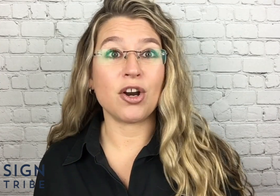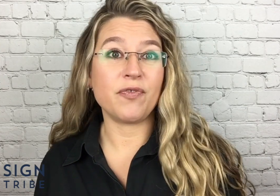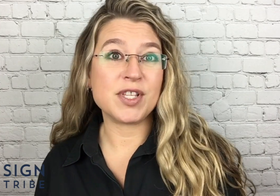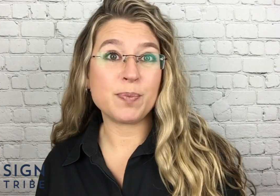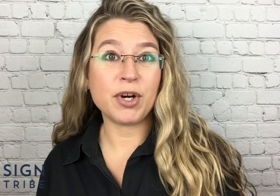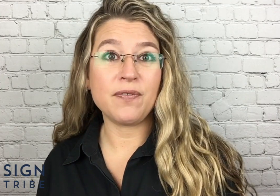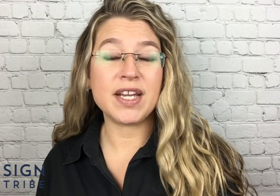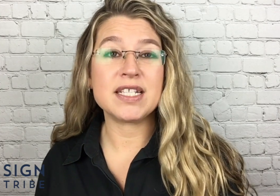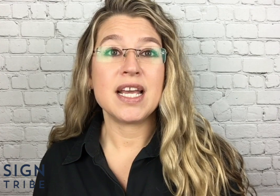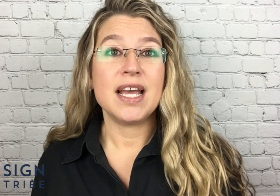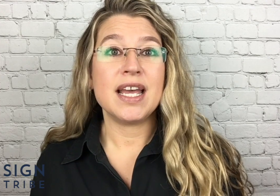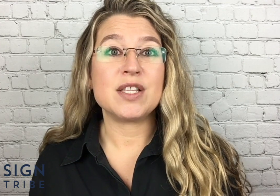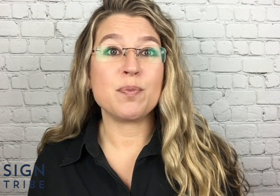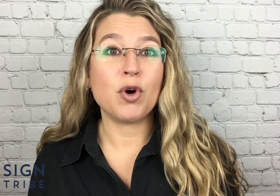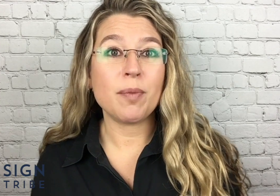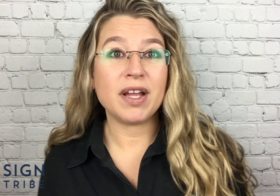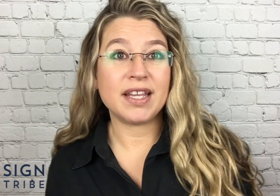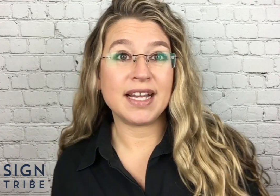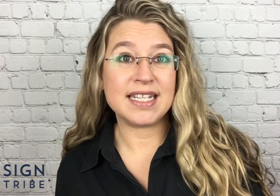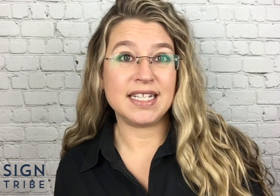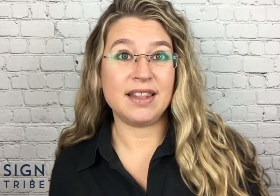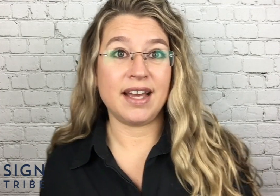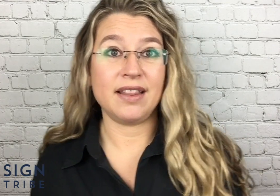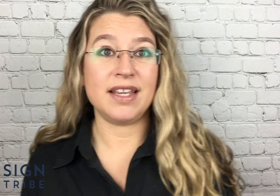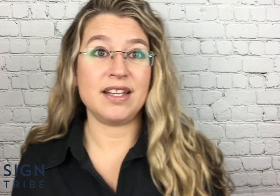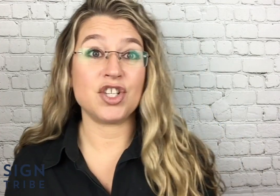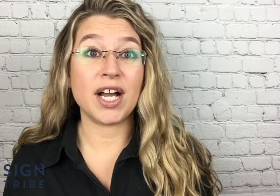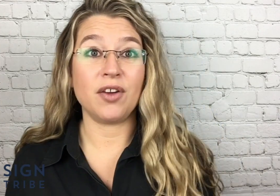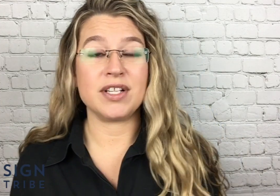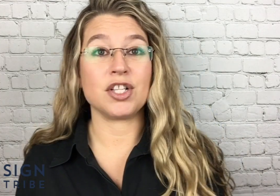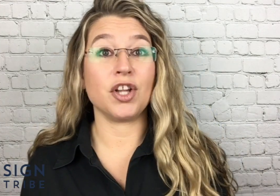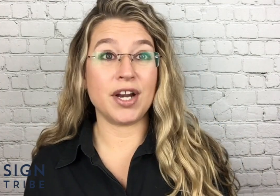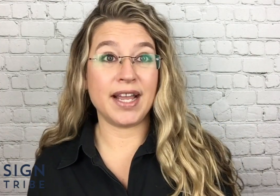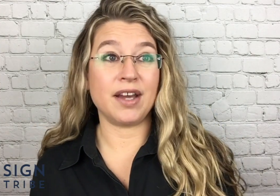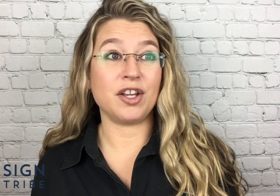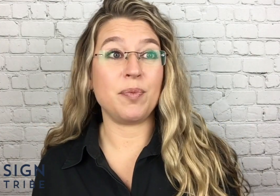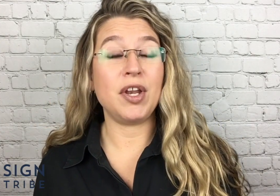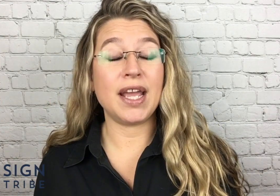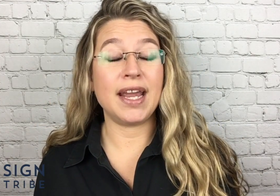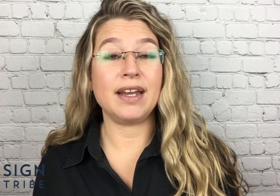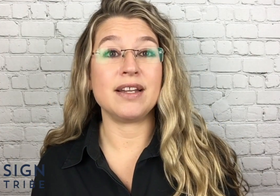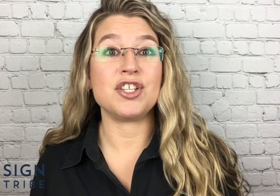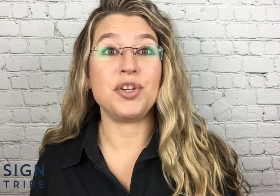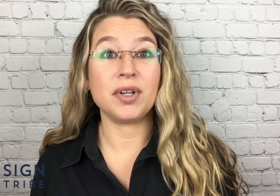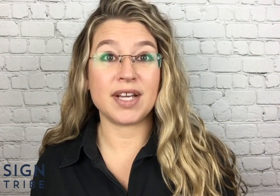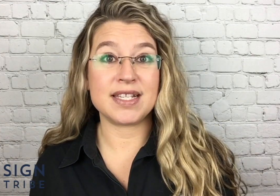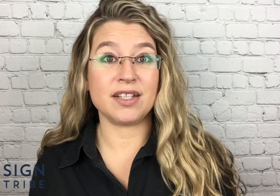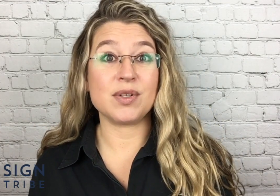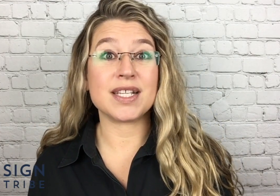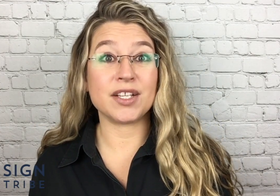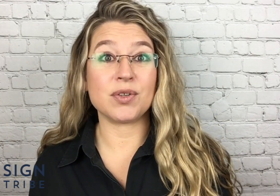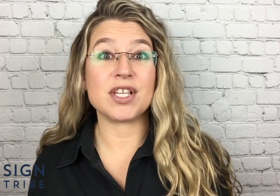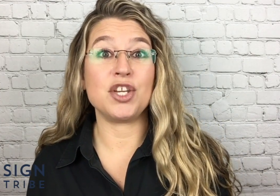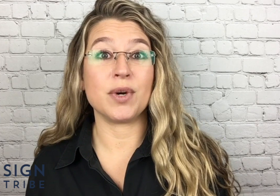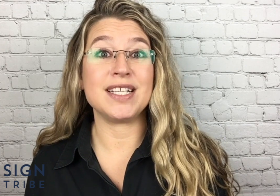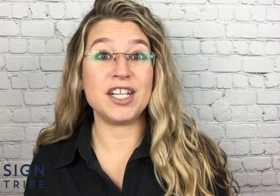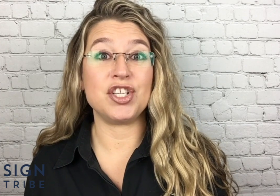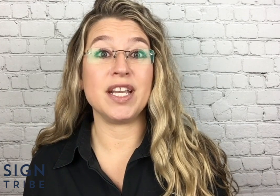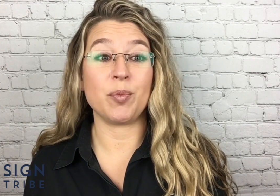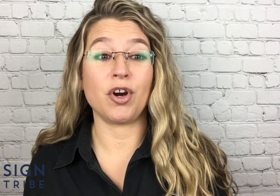it's perfect. It's more about the idea that the child is learning how to communicate and is utilizing those skills that you are teaching him or